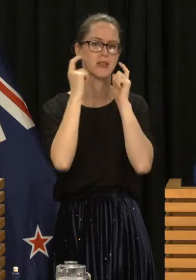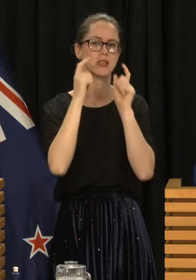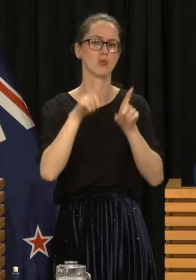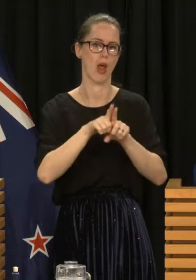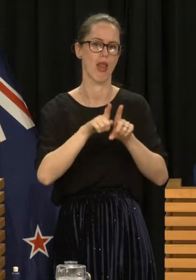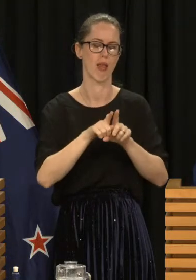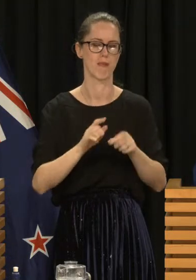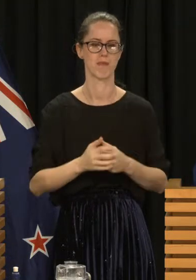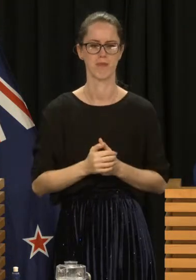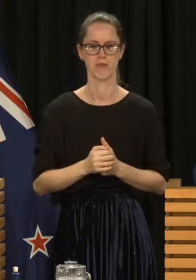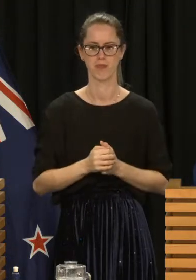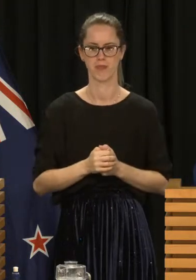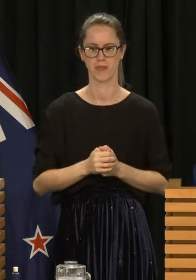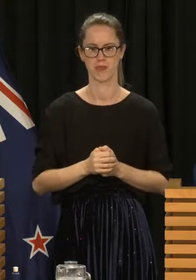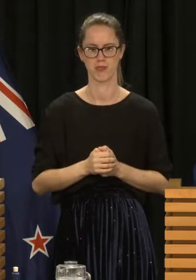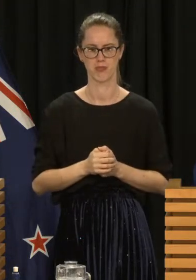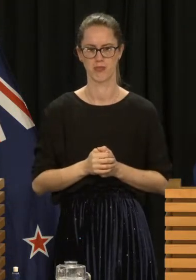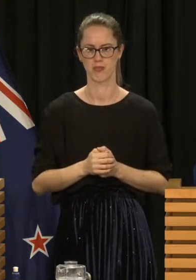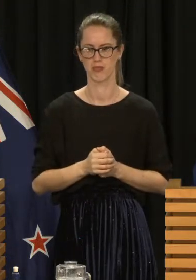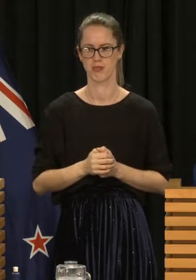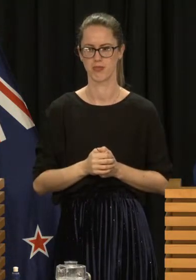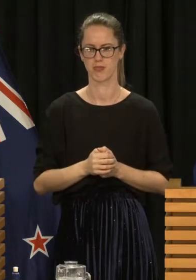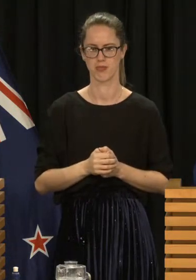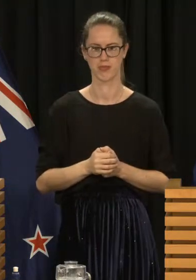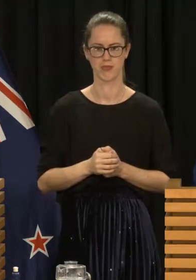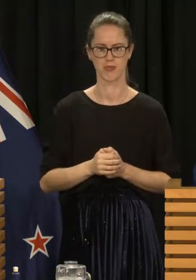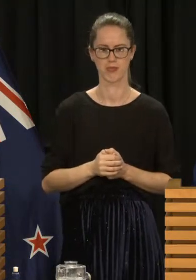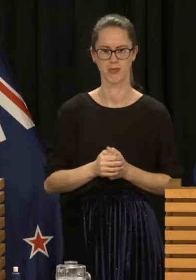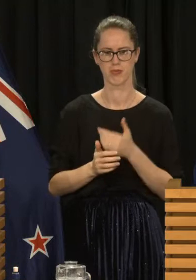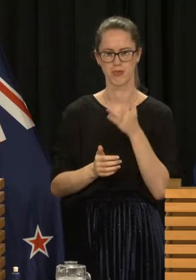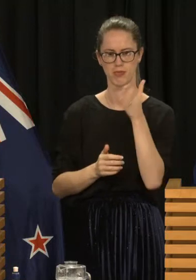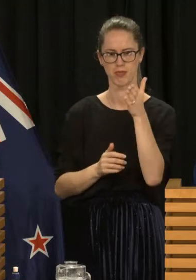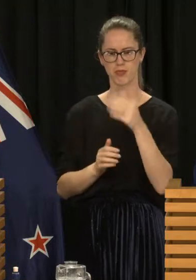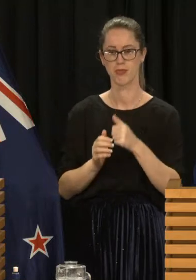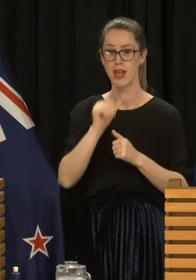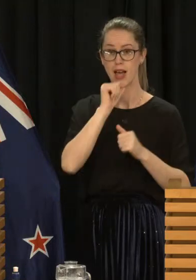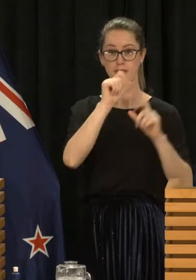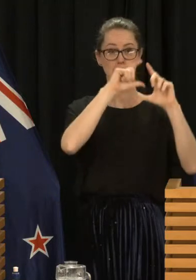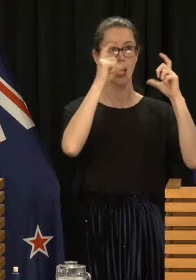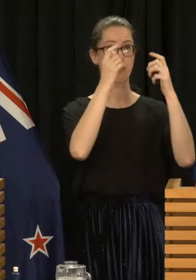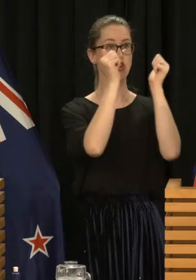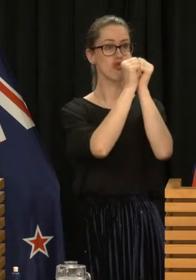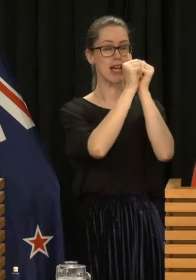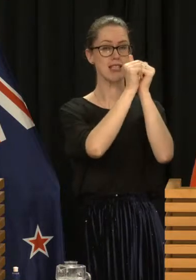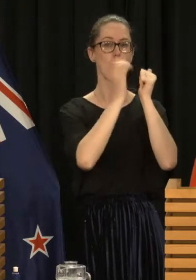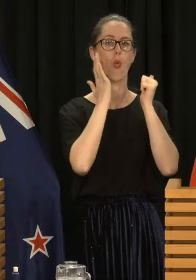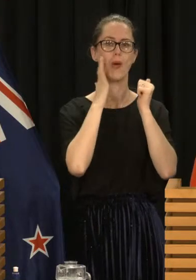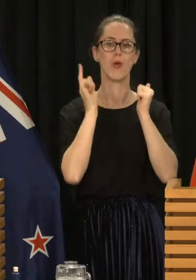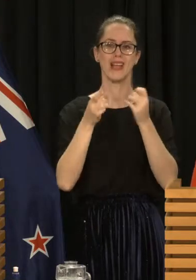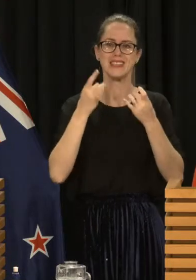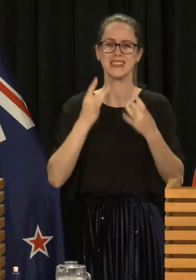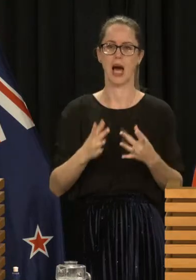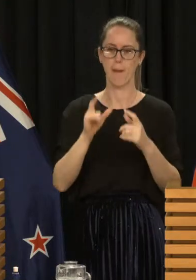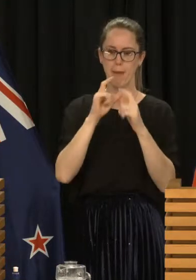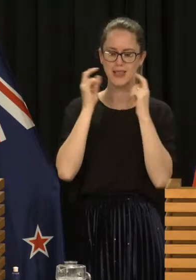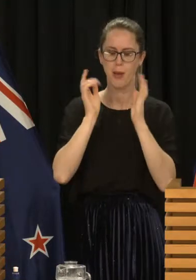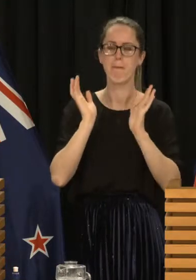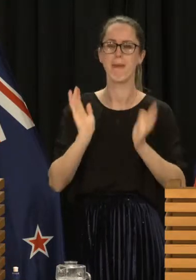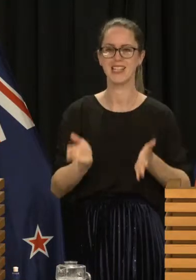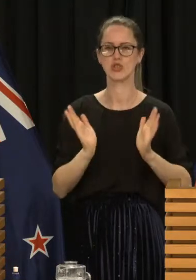be mitigated. Just on the mask mandate, yeah. If Cabinet does agree, when would that come into effect, and would it